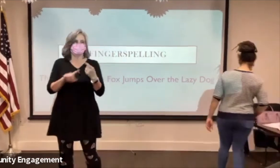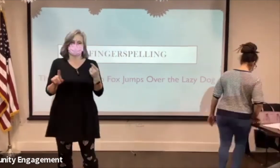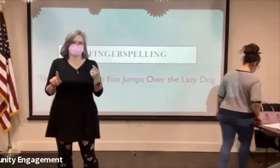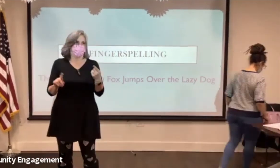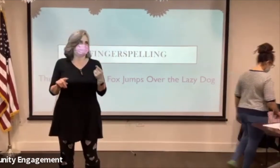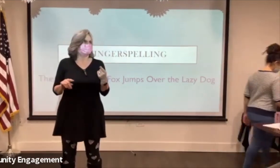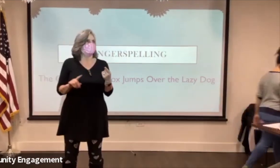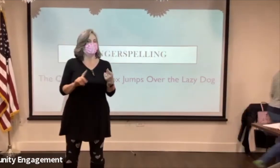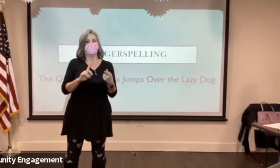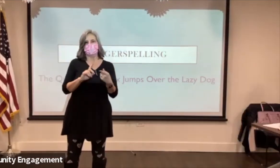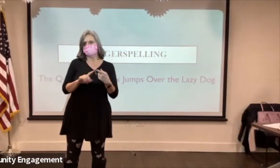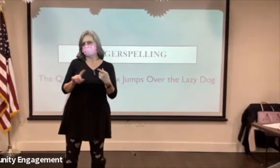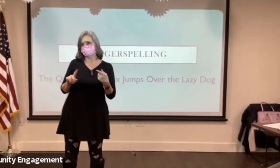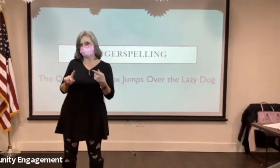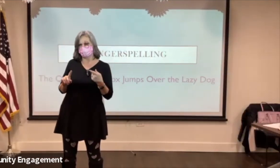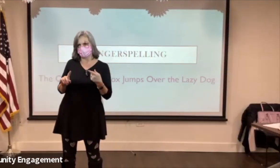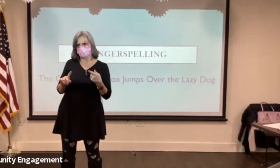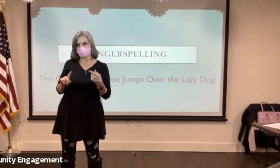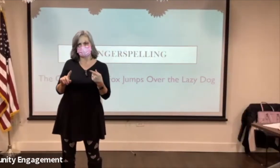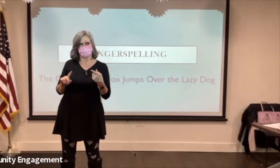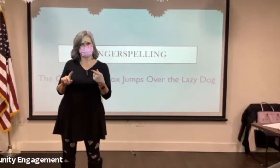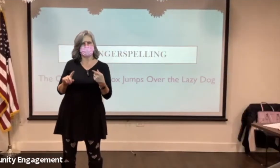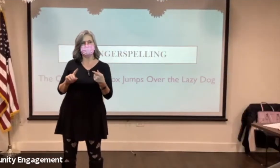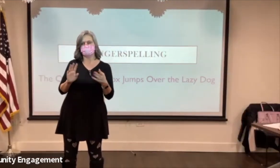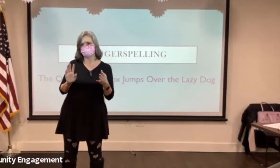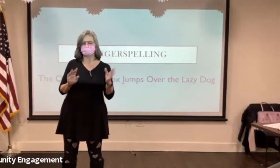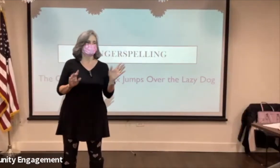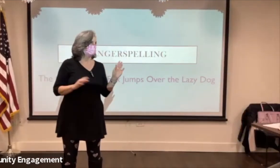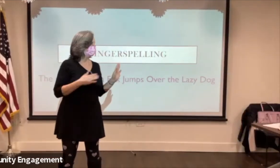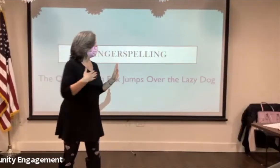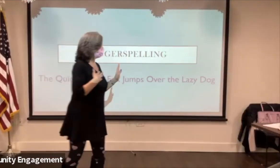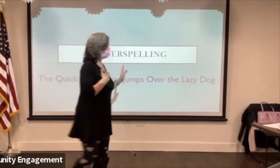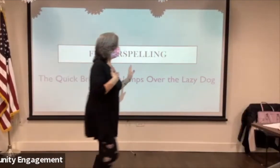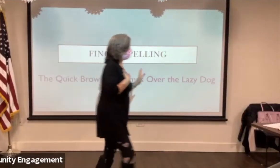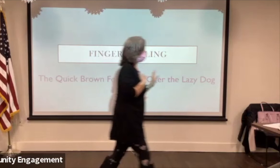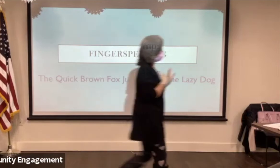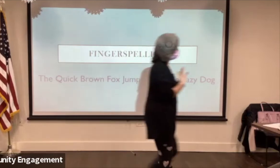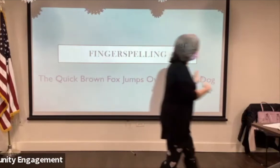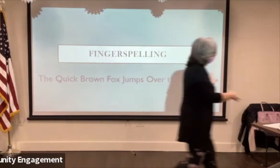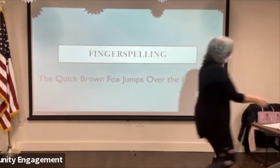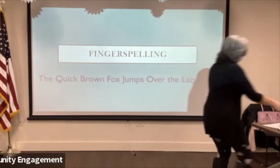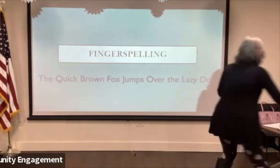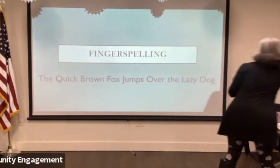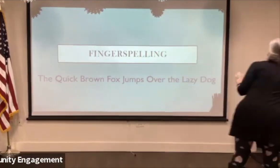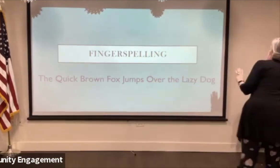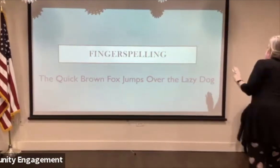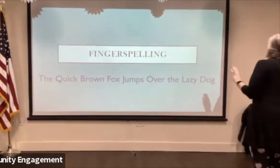Netflix has ASL University. It's, I have to go back to him. He's one of my